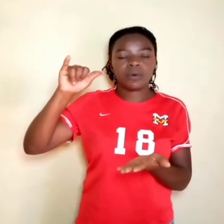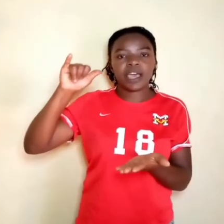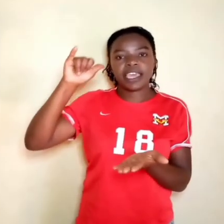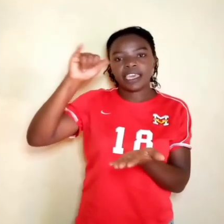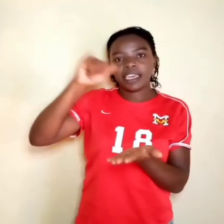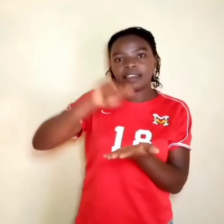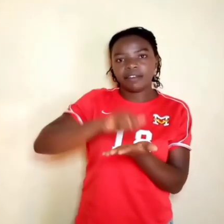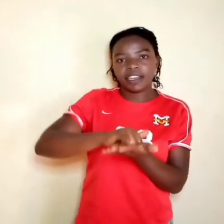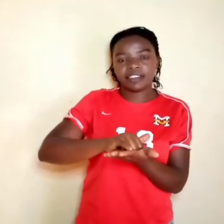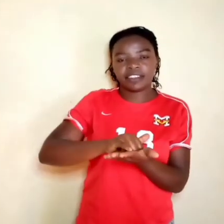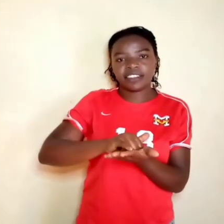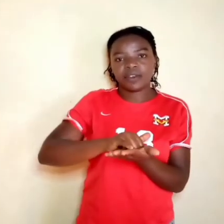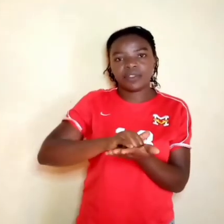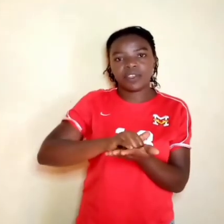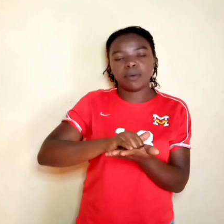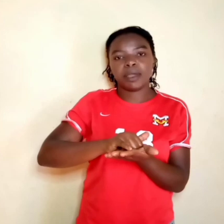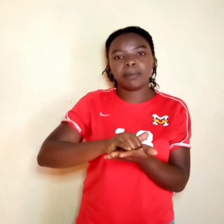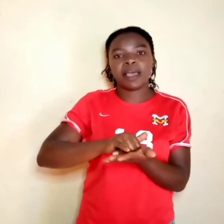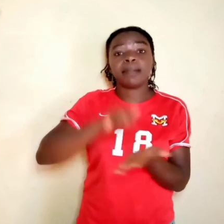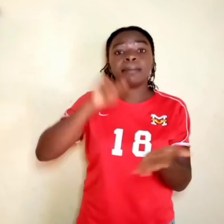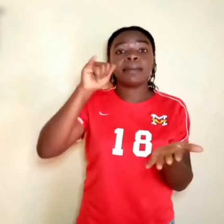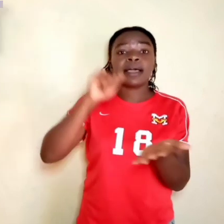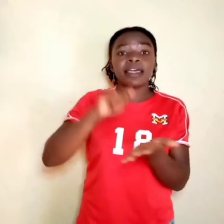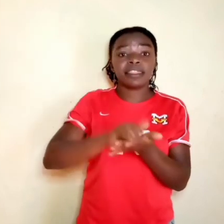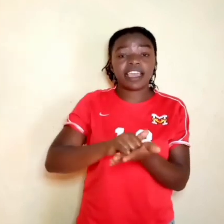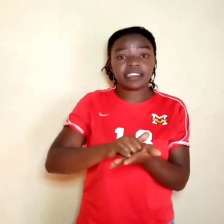Y rests on the open palm. That.